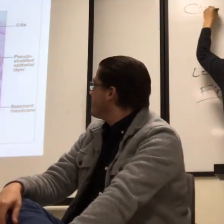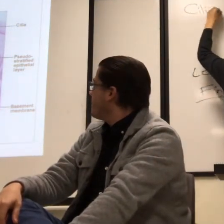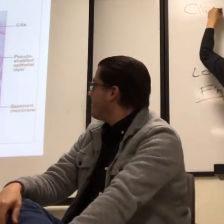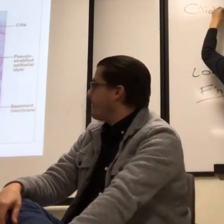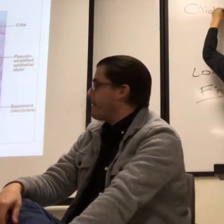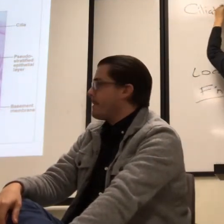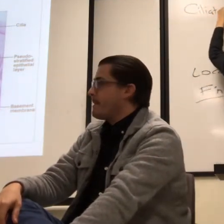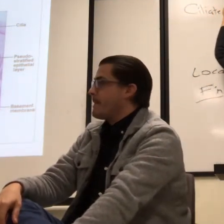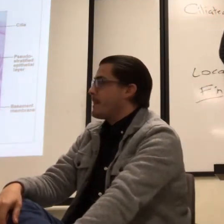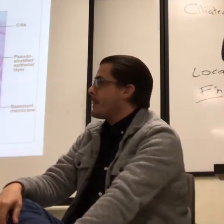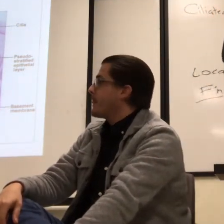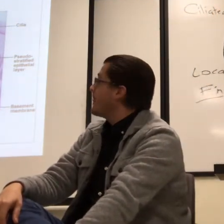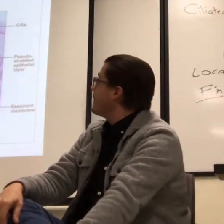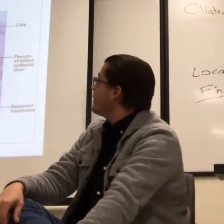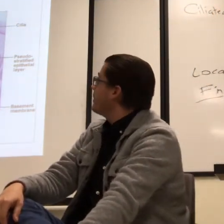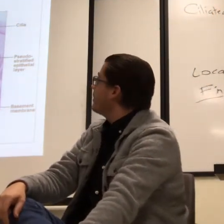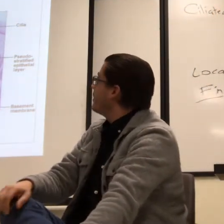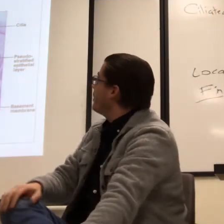ciliated